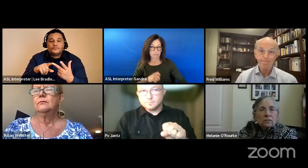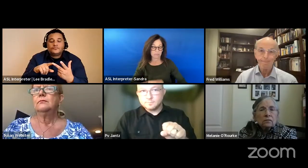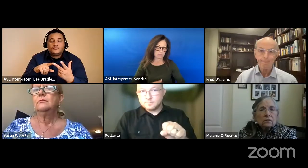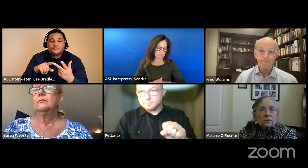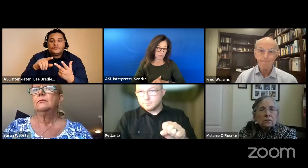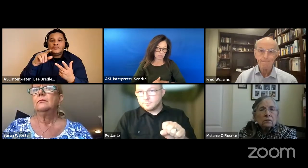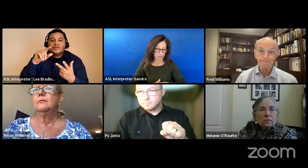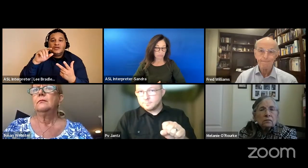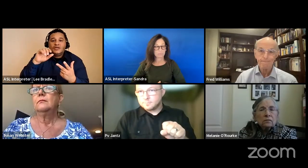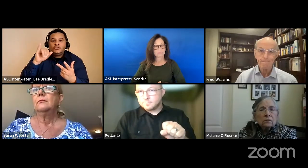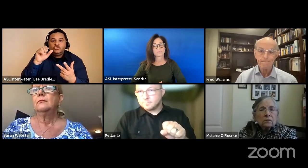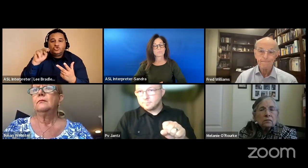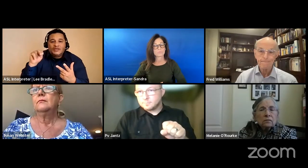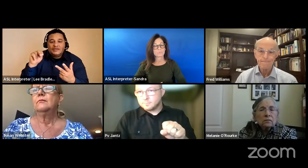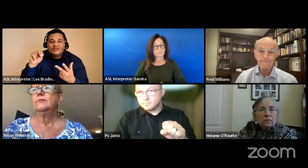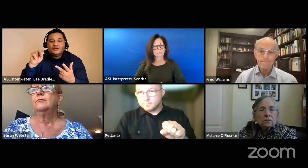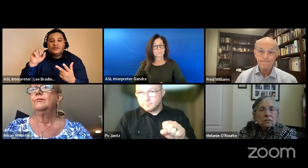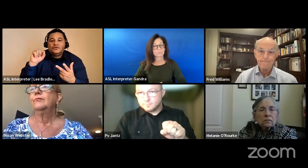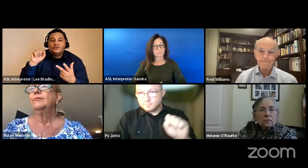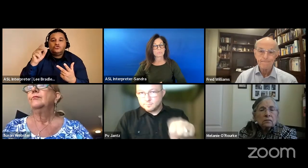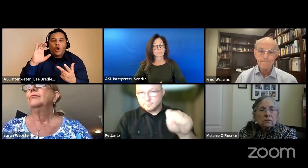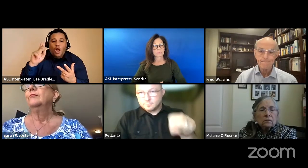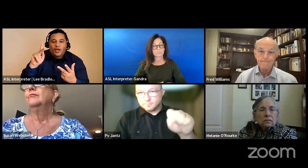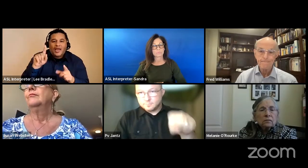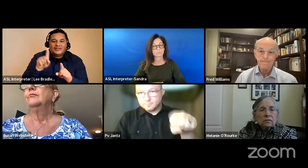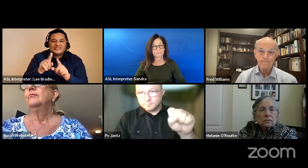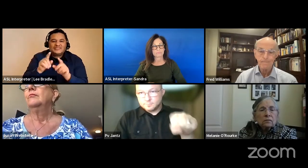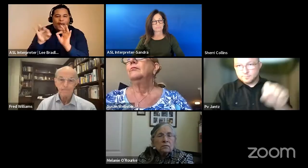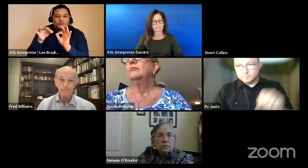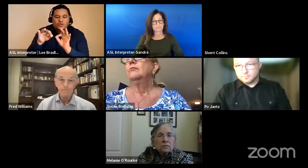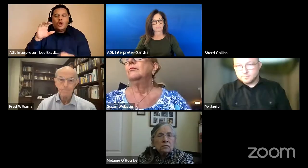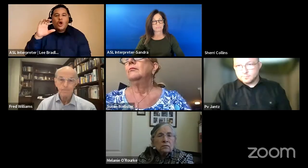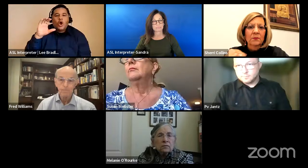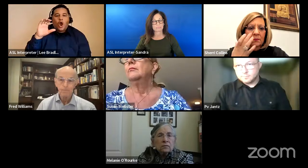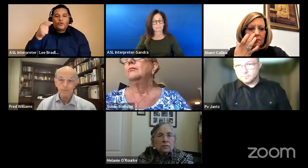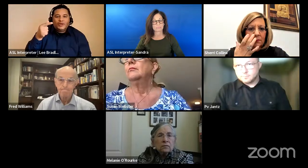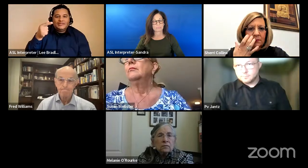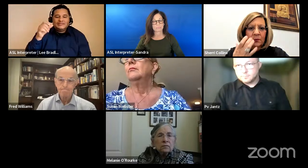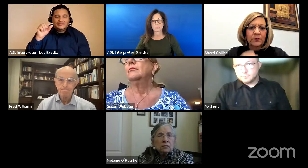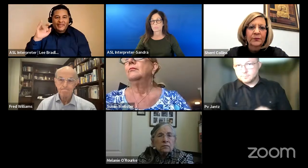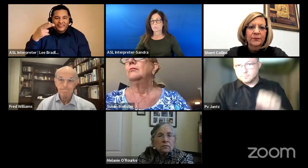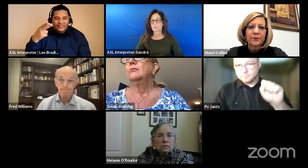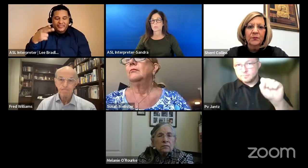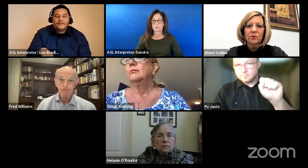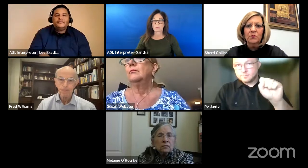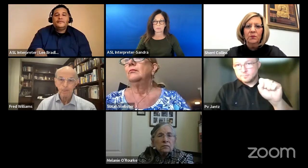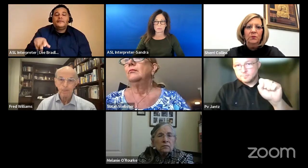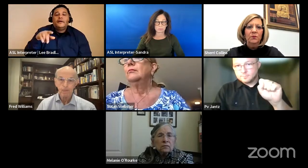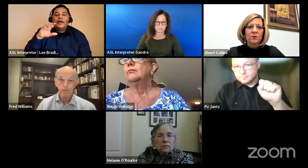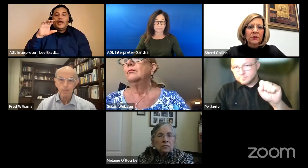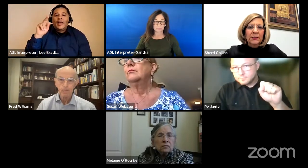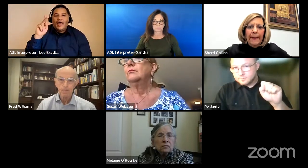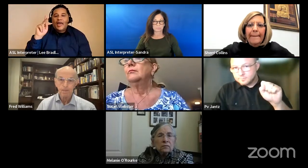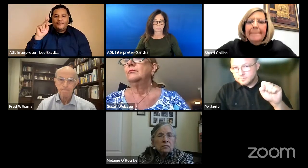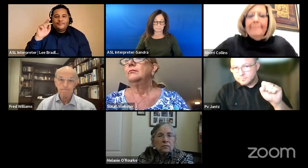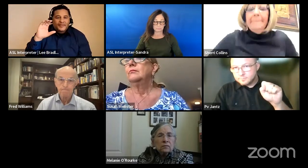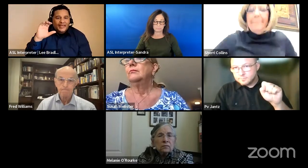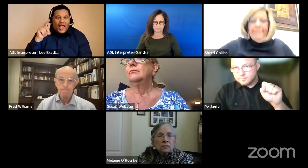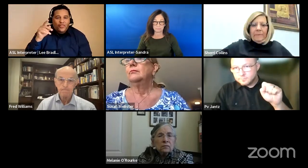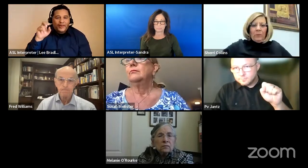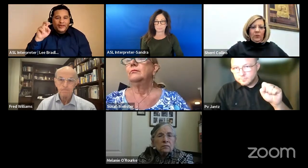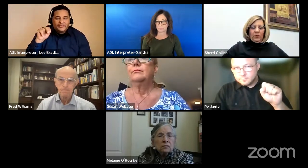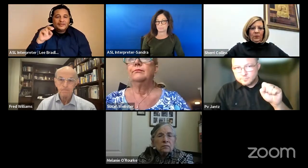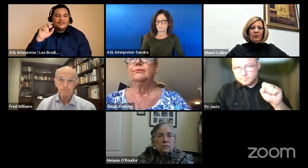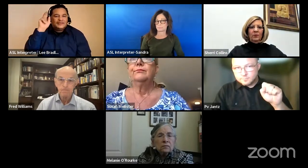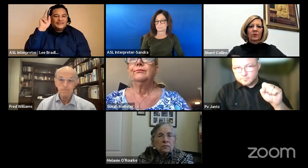Jen Shuck as captioner, Carmen Green Smith, Catherine Cienko. Was